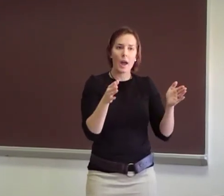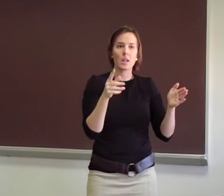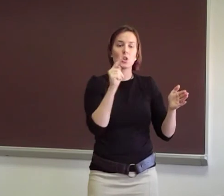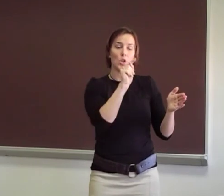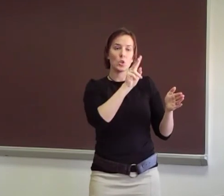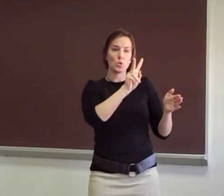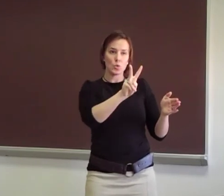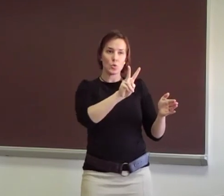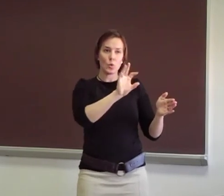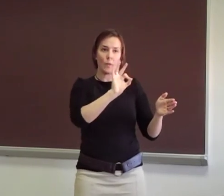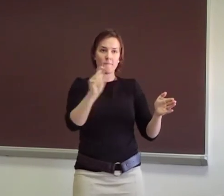times bigger,